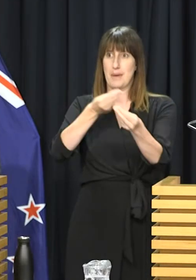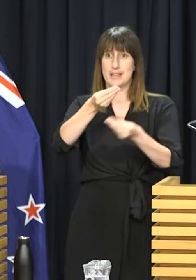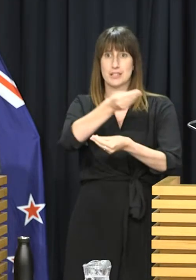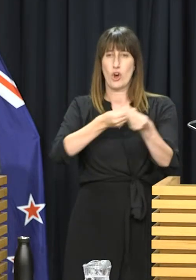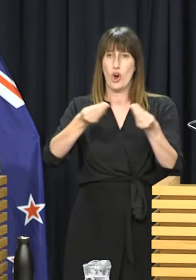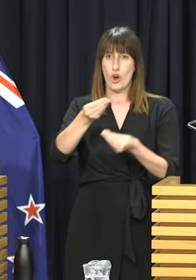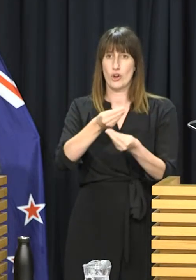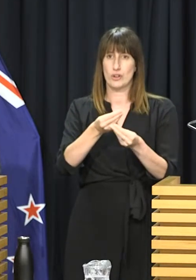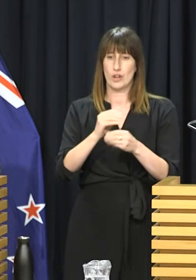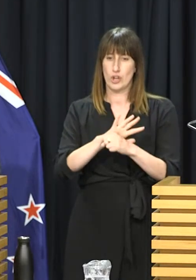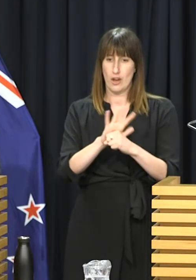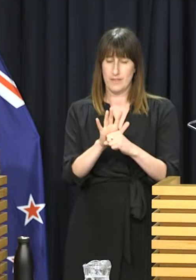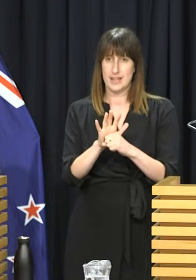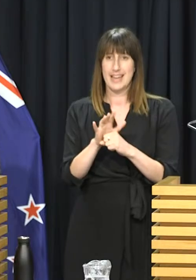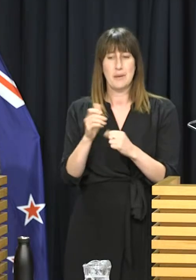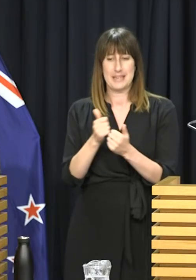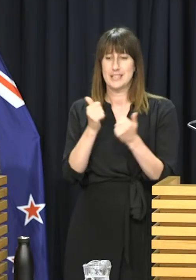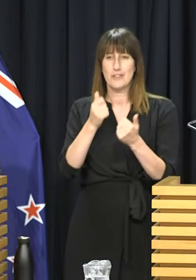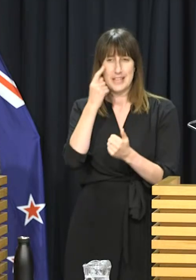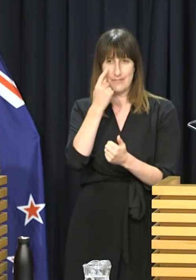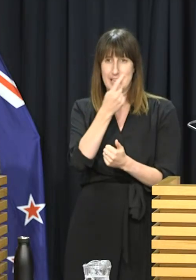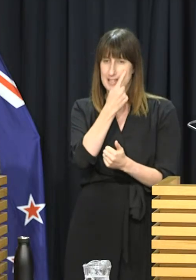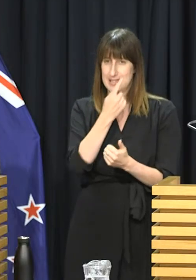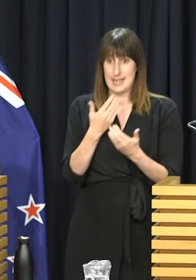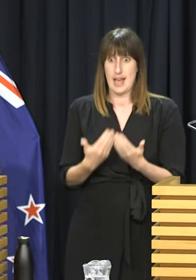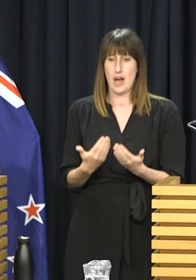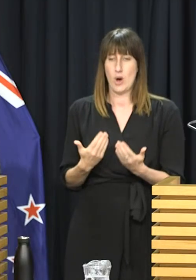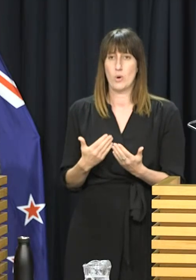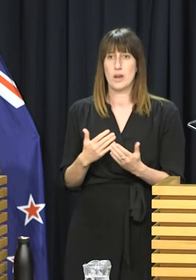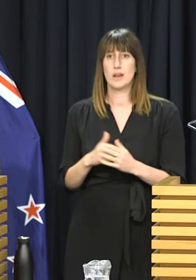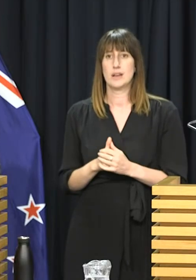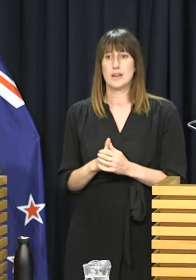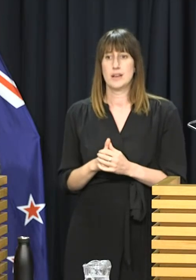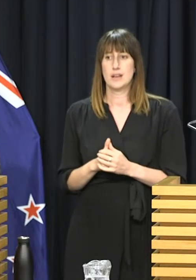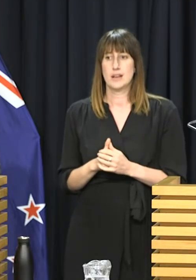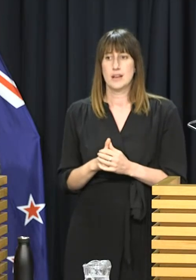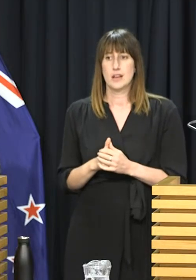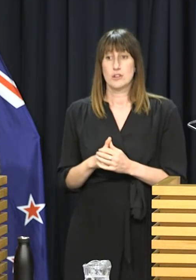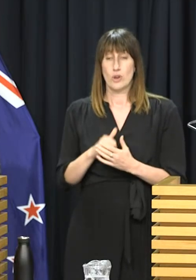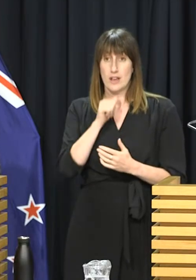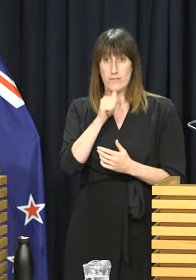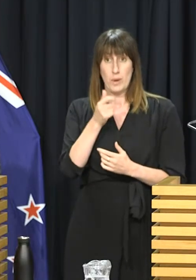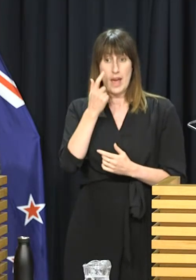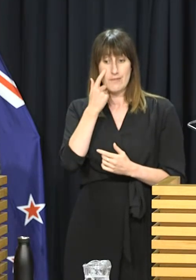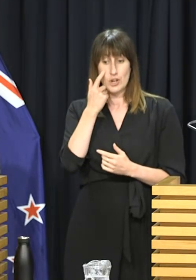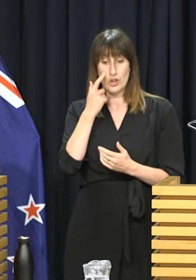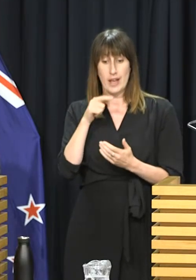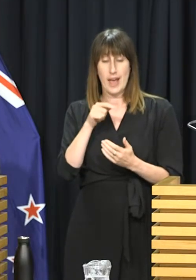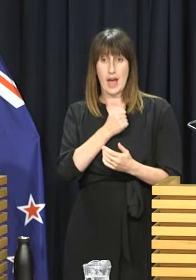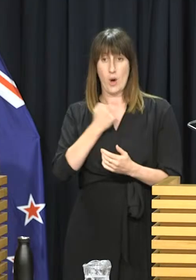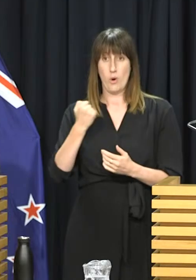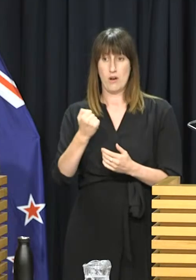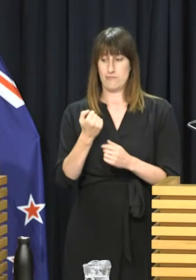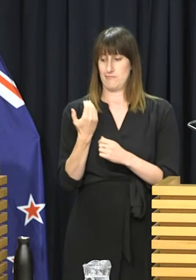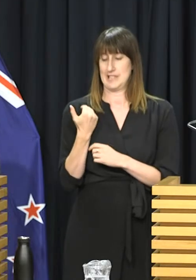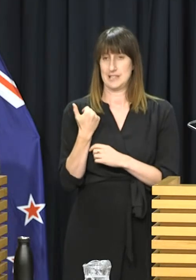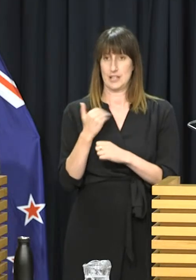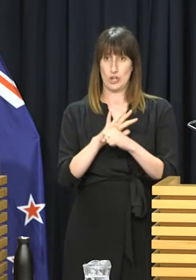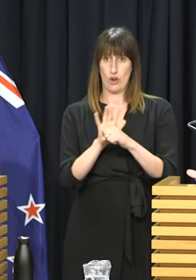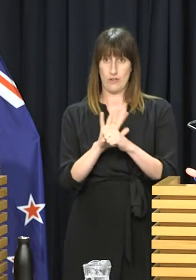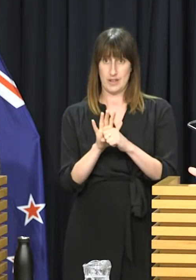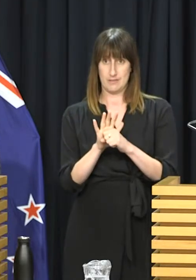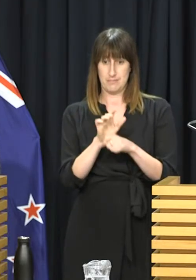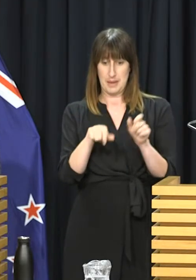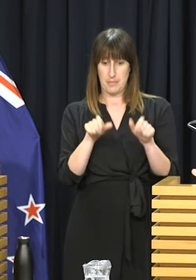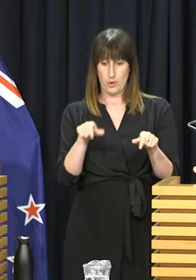become infected. And I think if we look at our more recent cases, the role